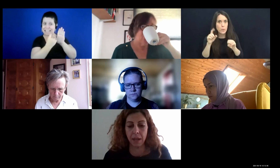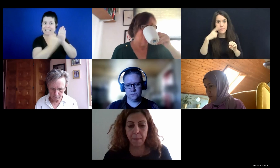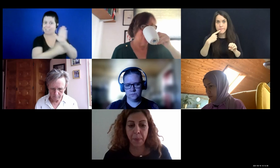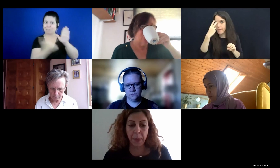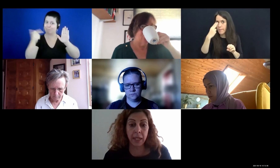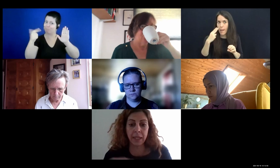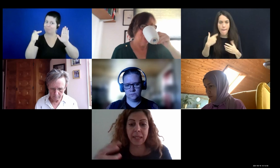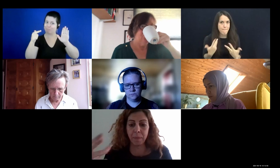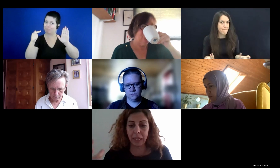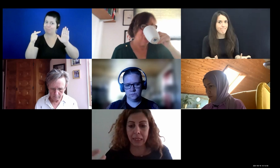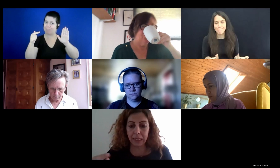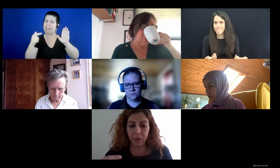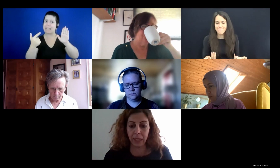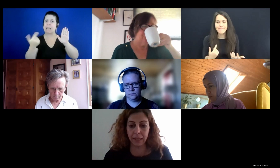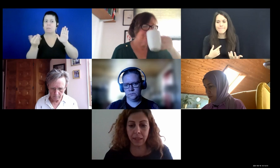at